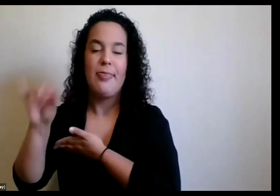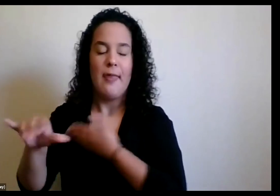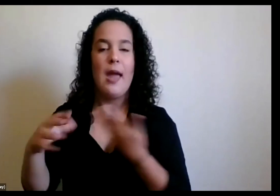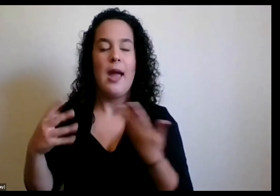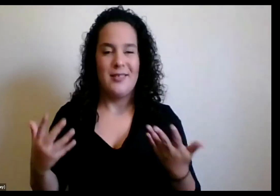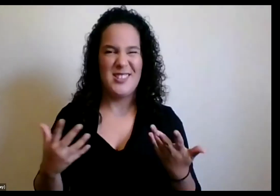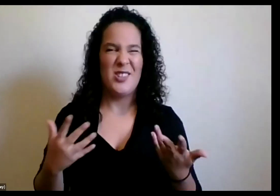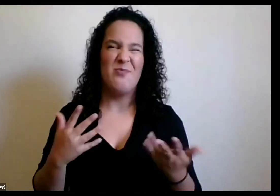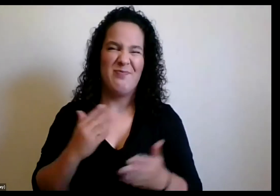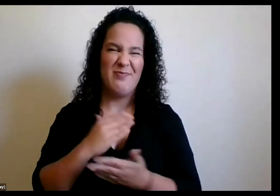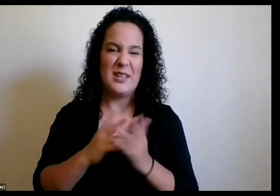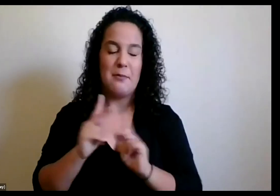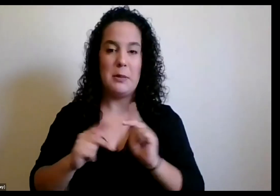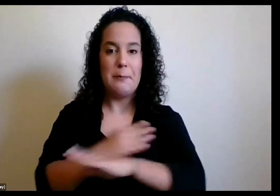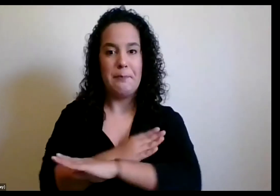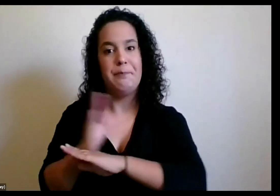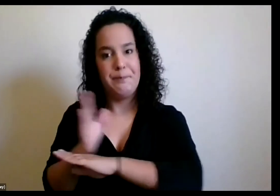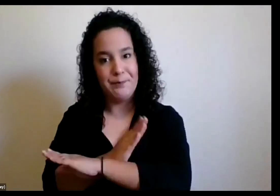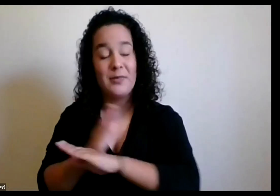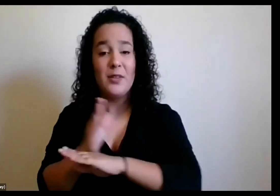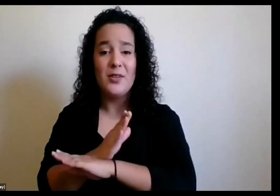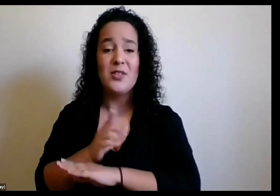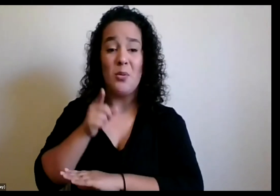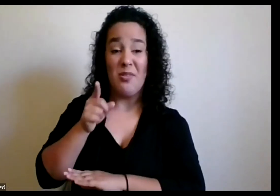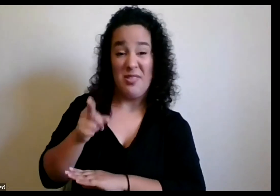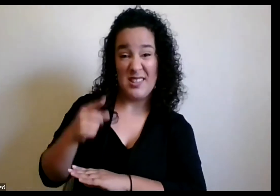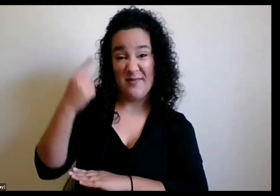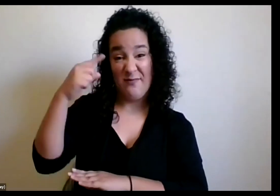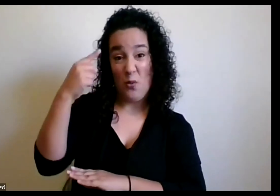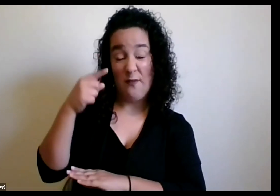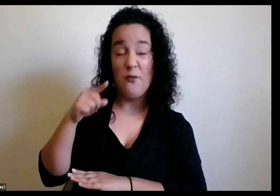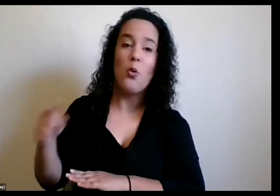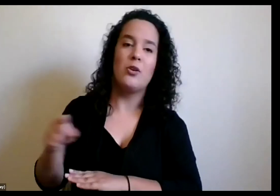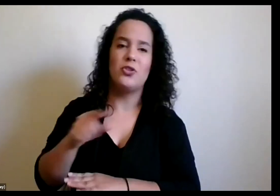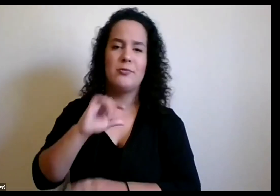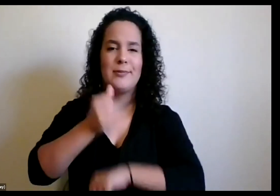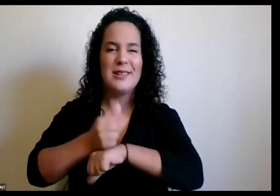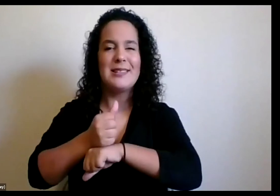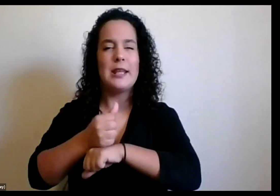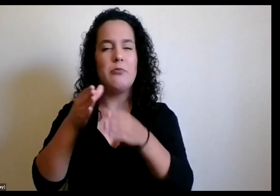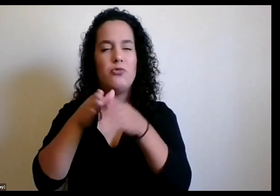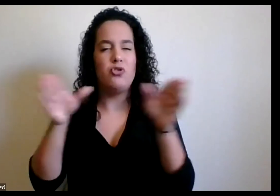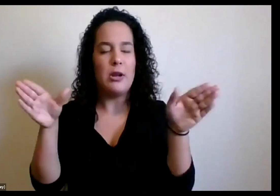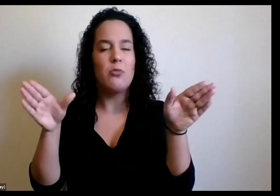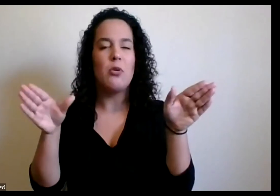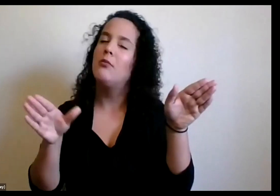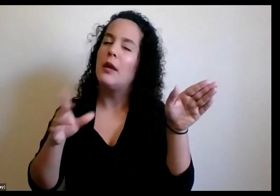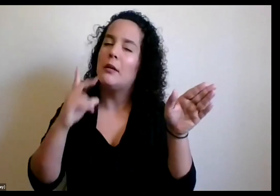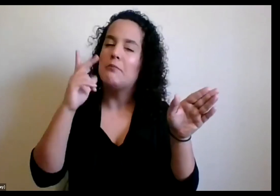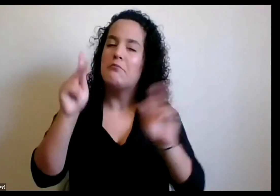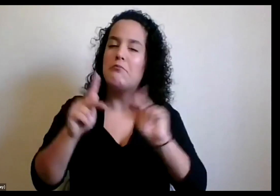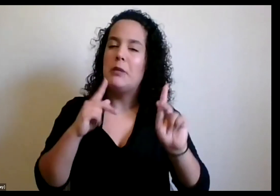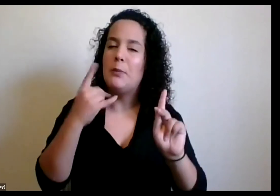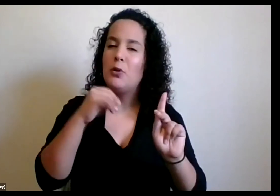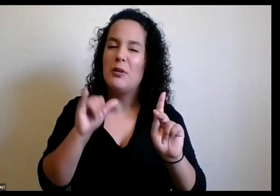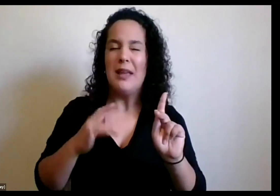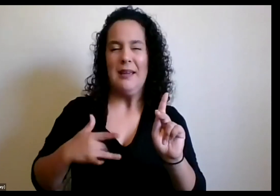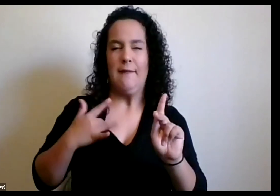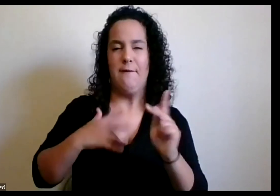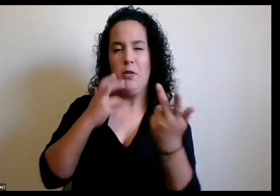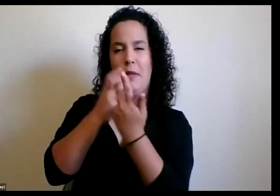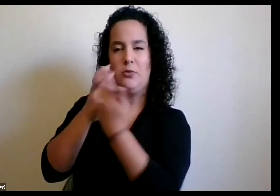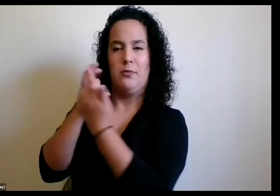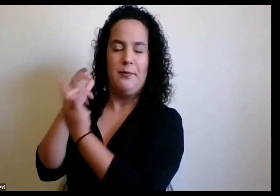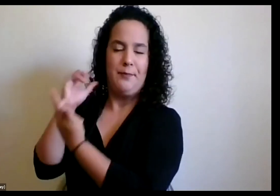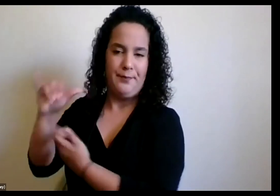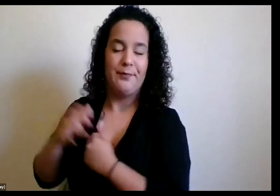of understanding how different people think about an issue, but also gives us critical stimulus with which to engage around developing a